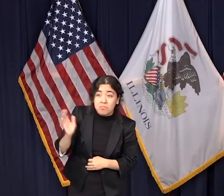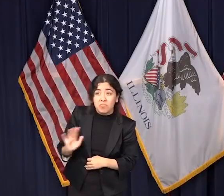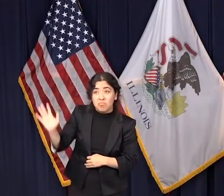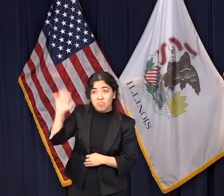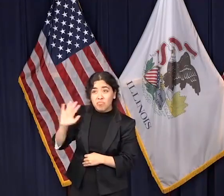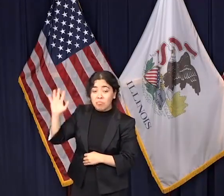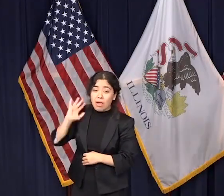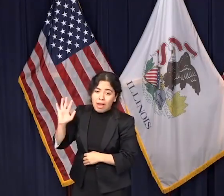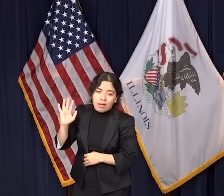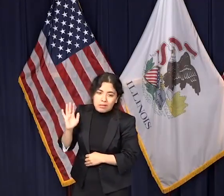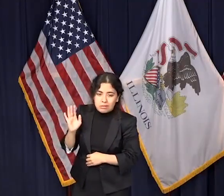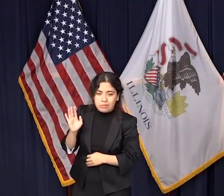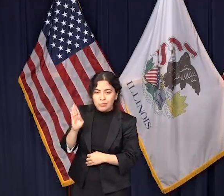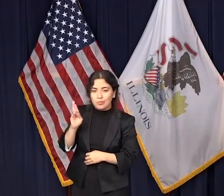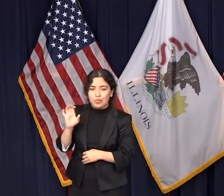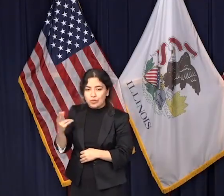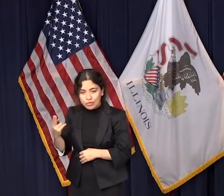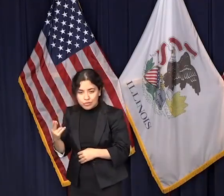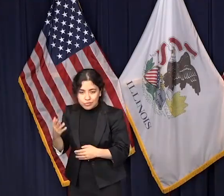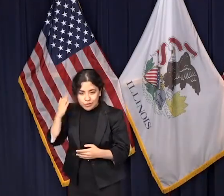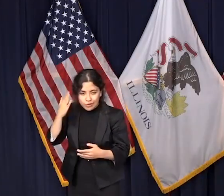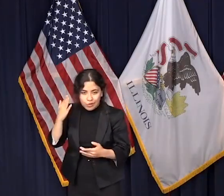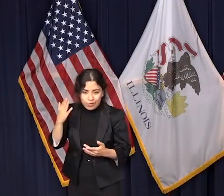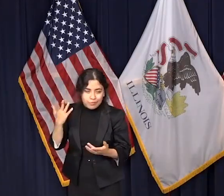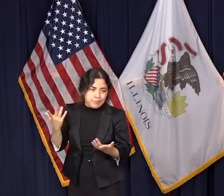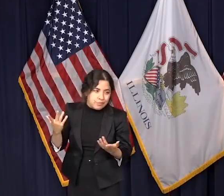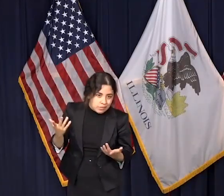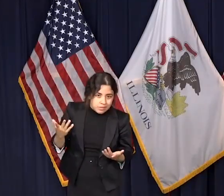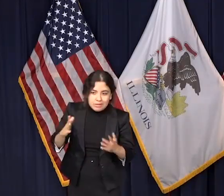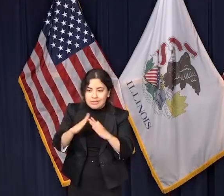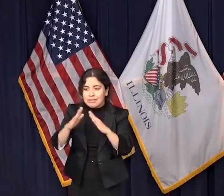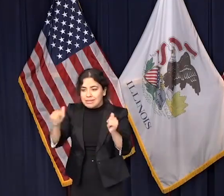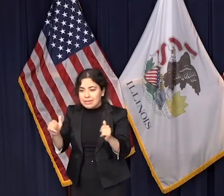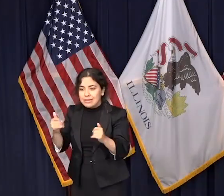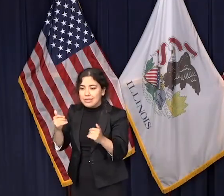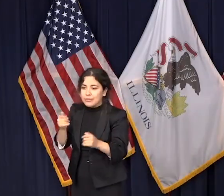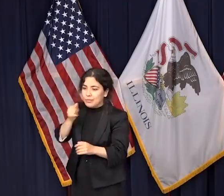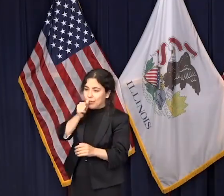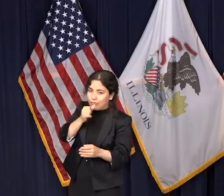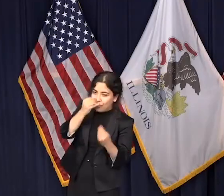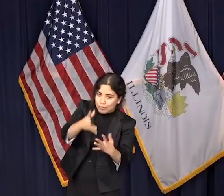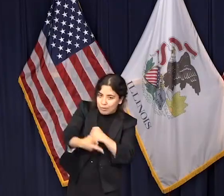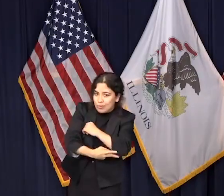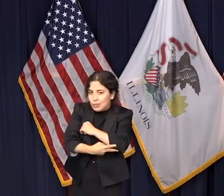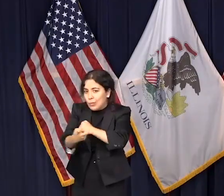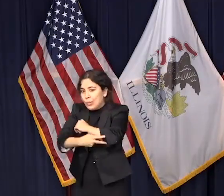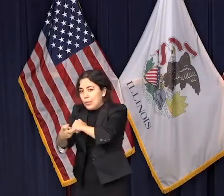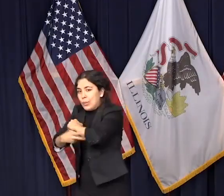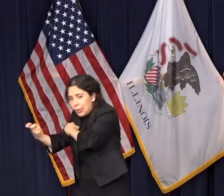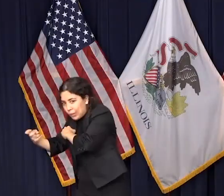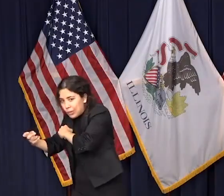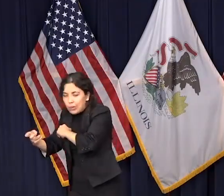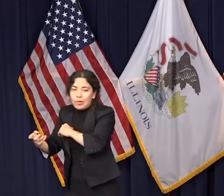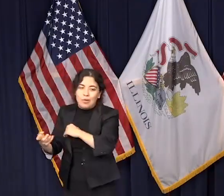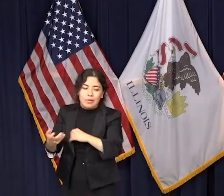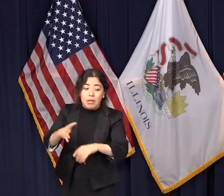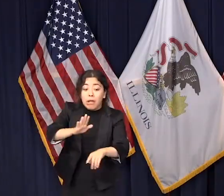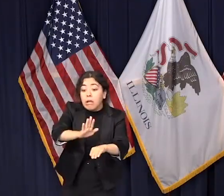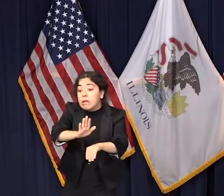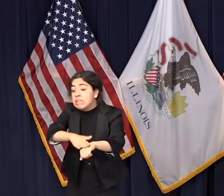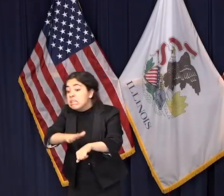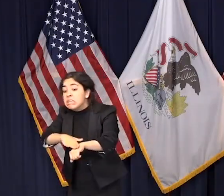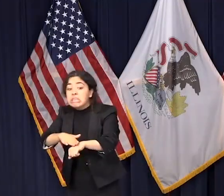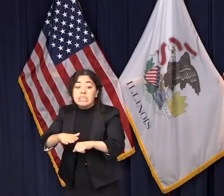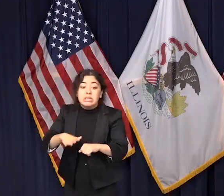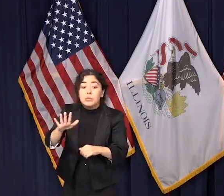breaches, we've all heard about these mass breaches of systems of corporations. And then they warn you, go get your